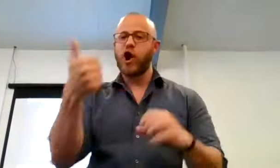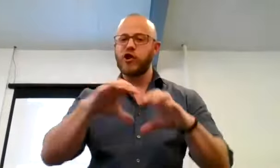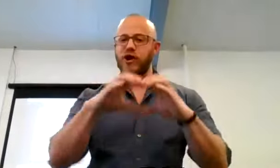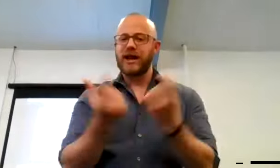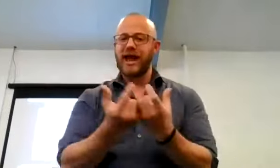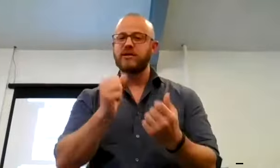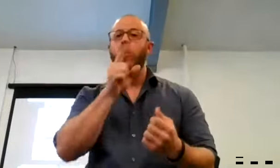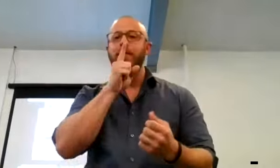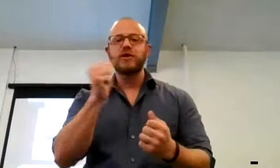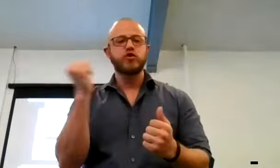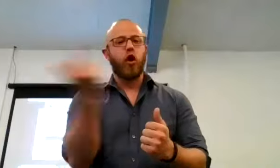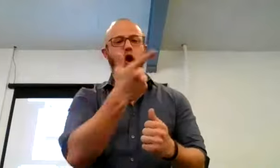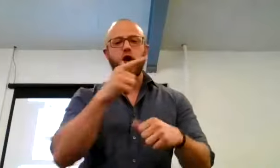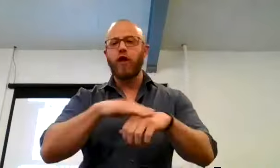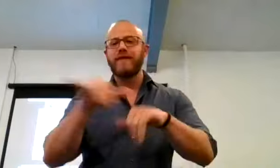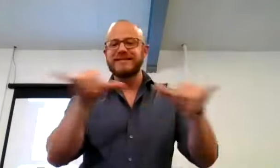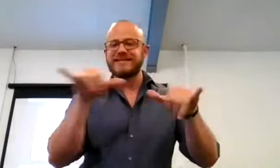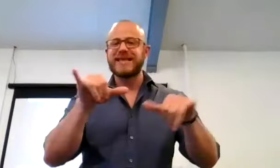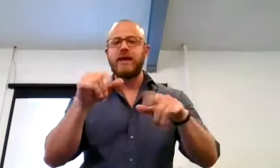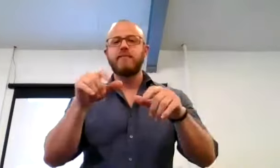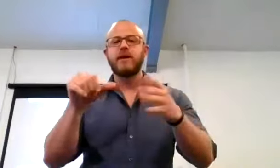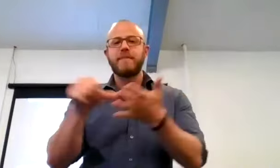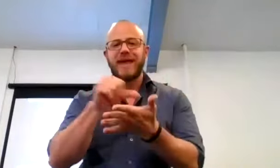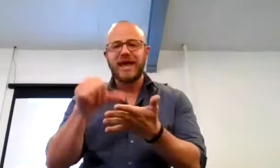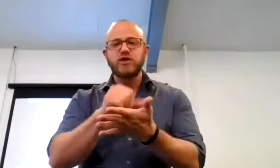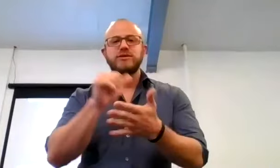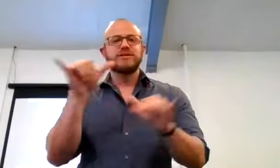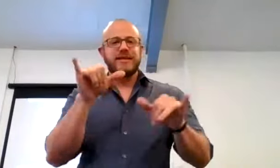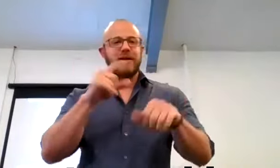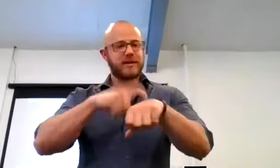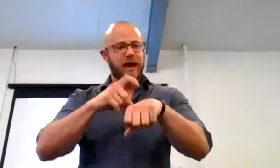that, you have to really wait until the next class, okay? So we can make sure that we're all